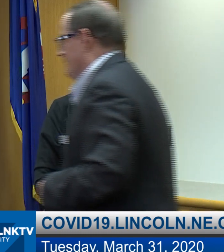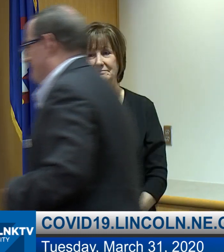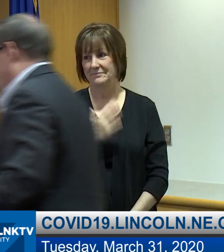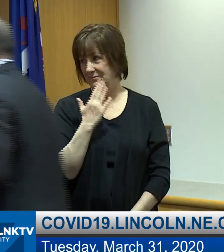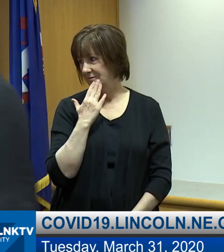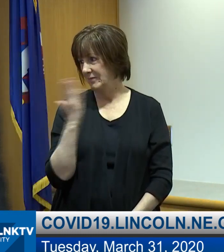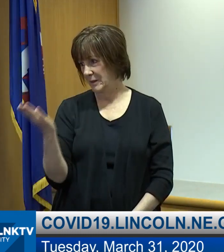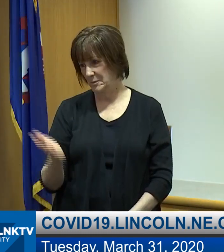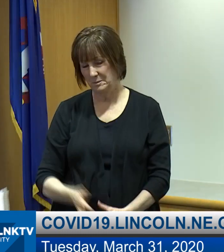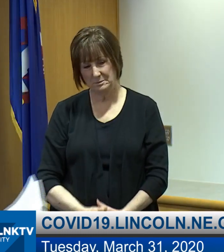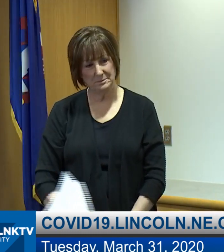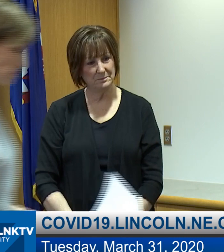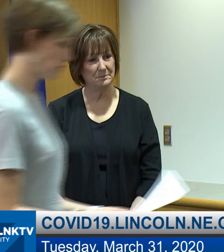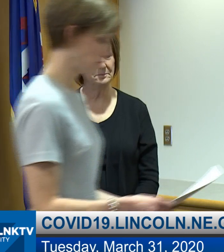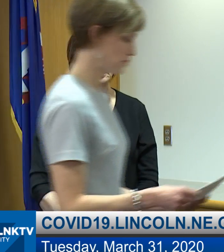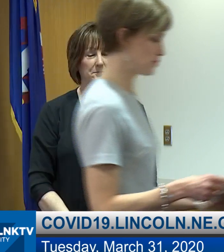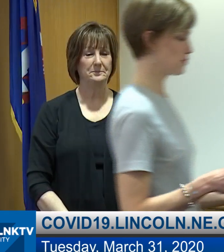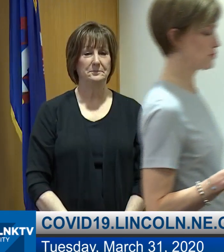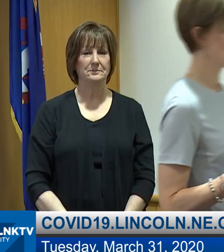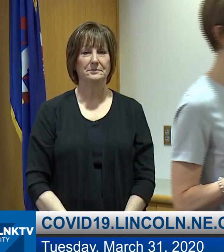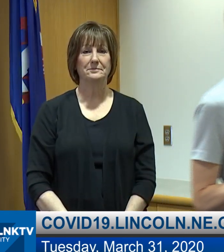Thank you, Mayor.